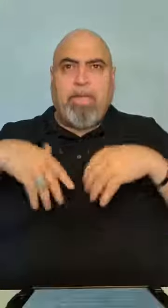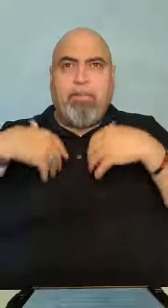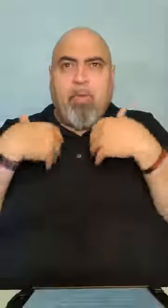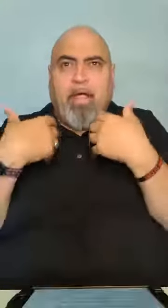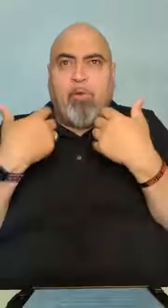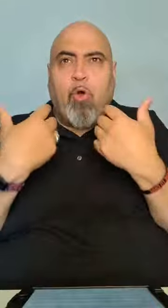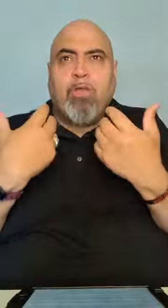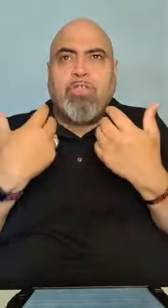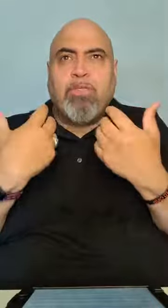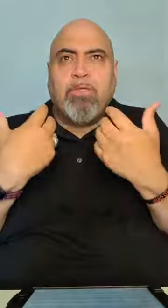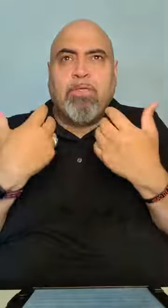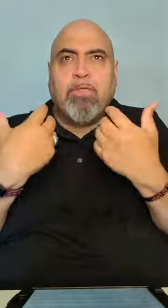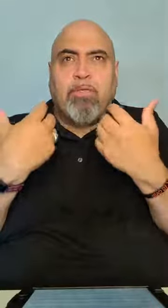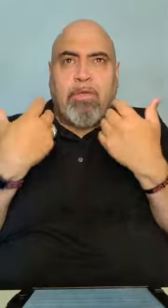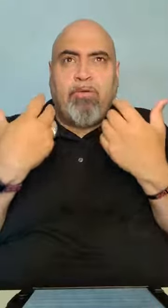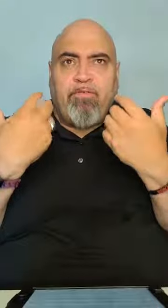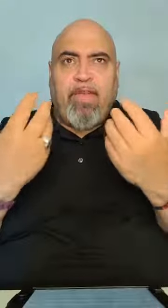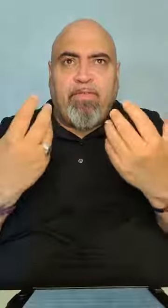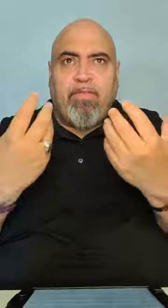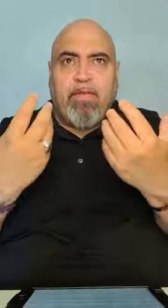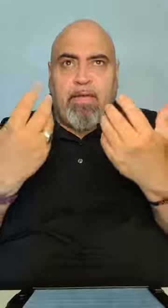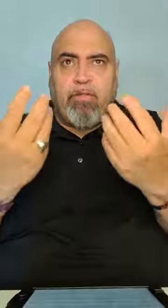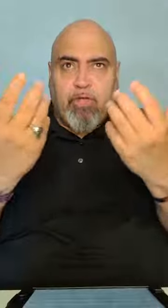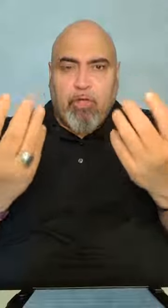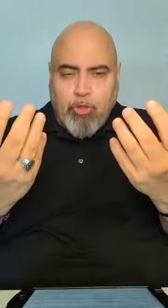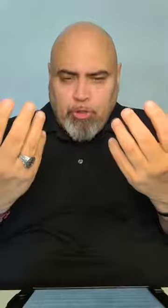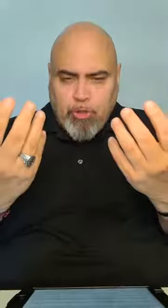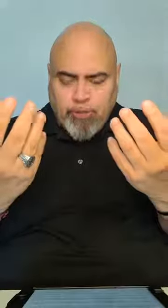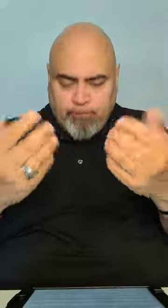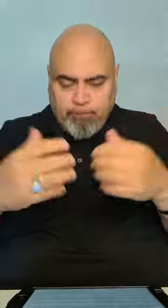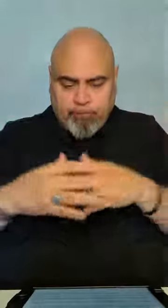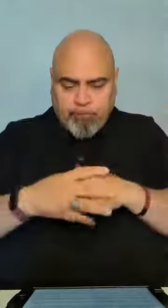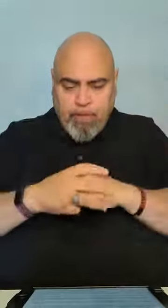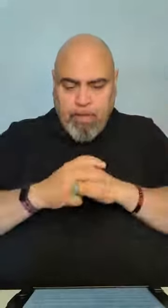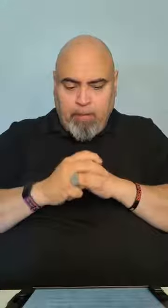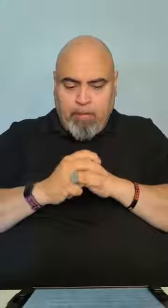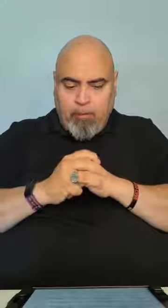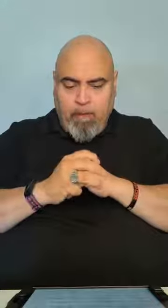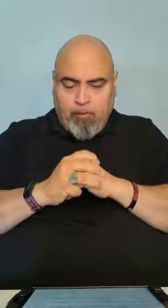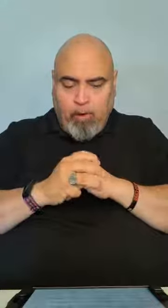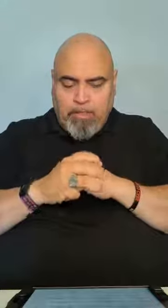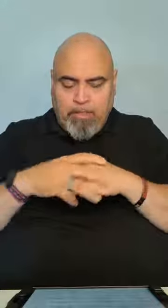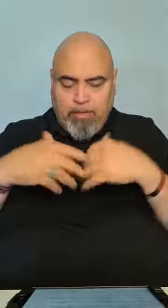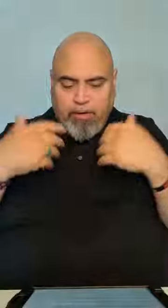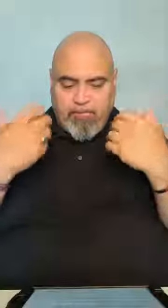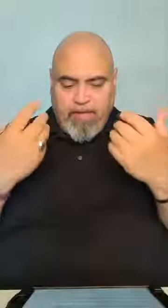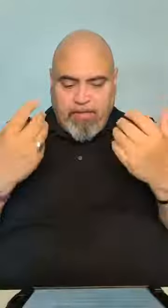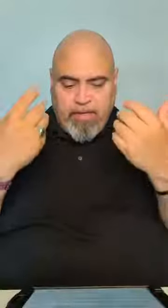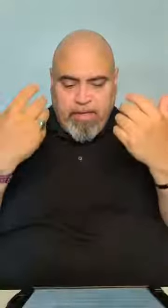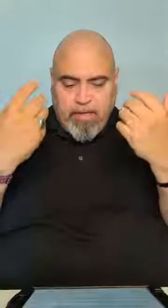People have lost their faith in the church. People have lost their faith in